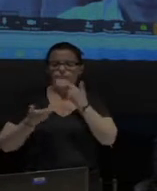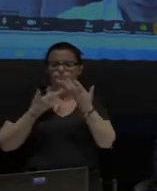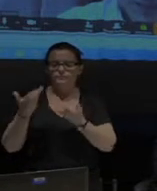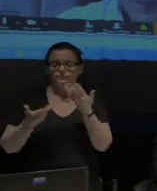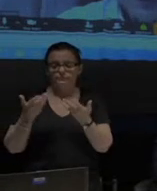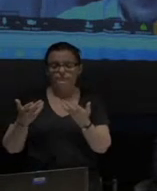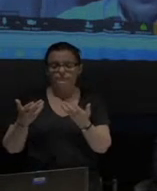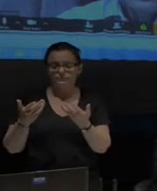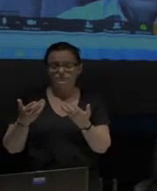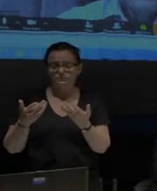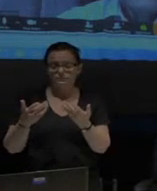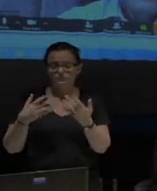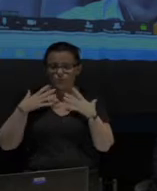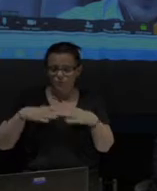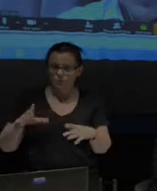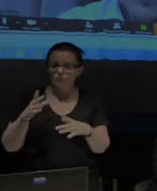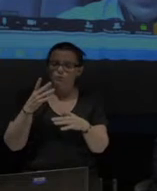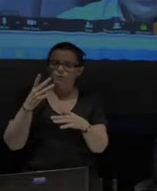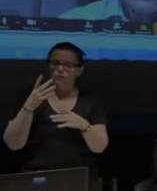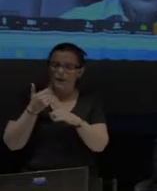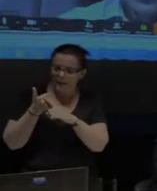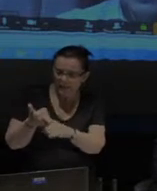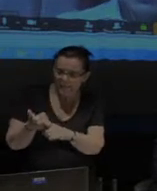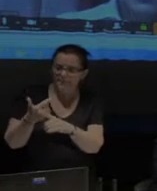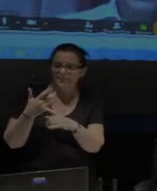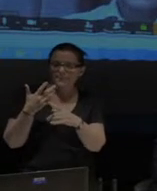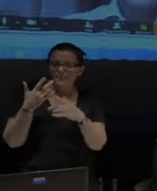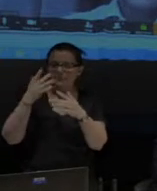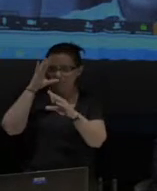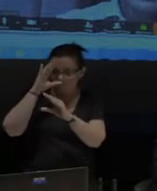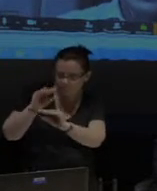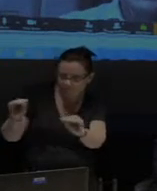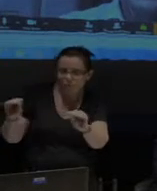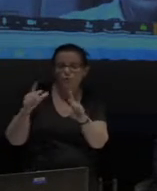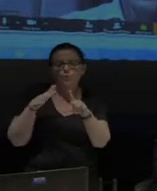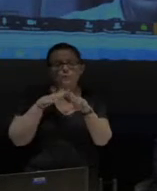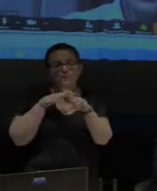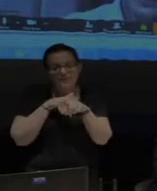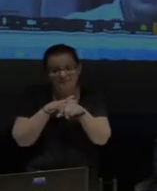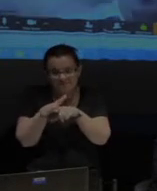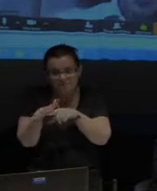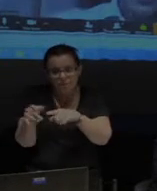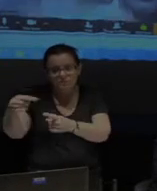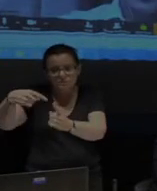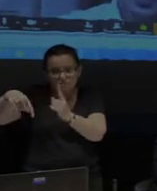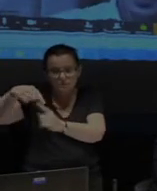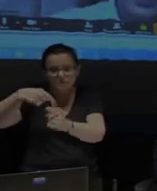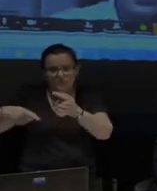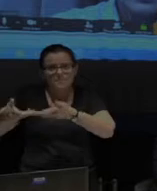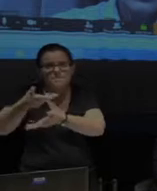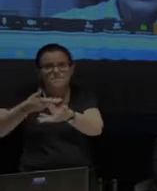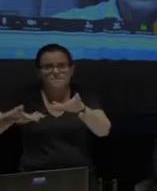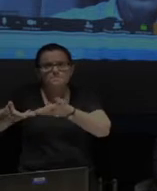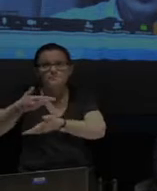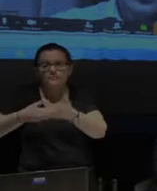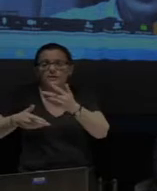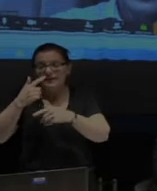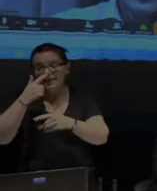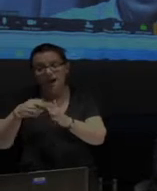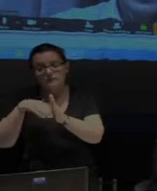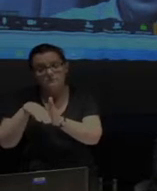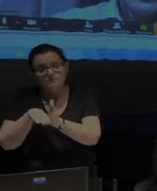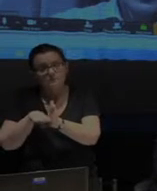help, to inform, and to influence the debate in a way that can move and progress to a